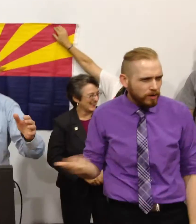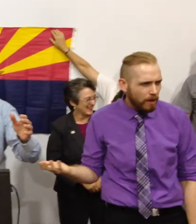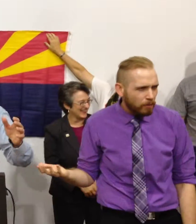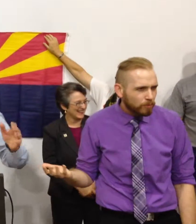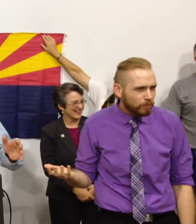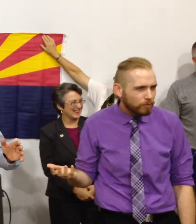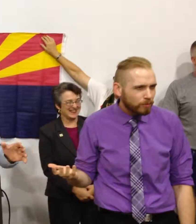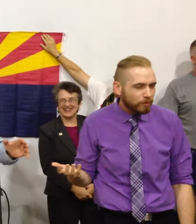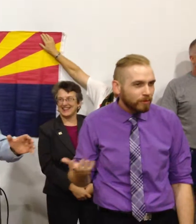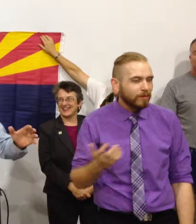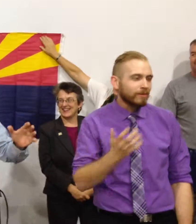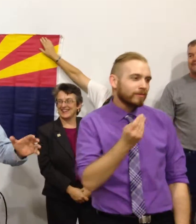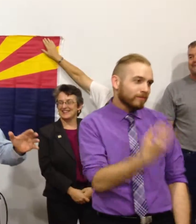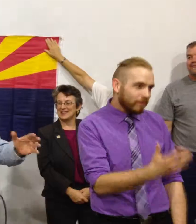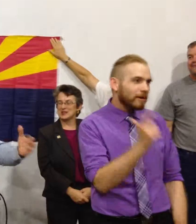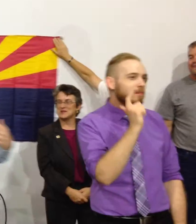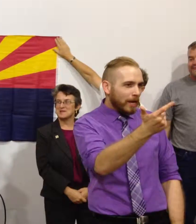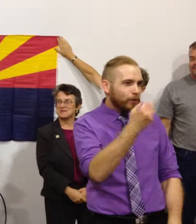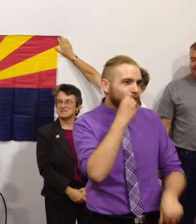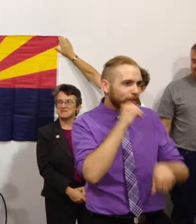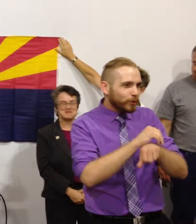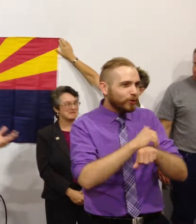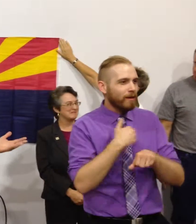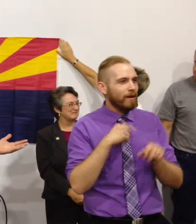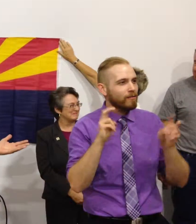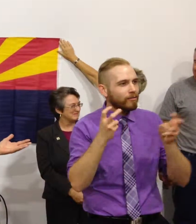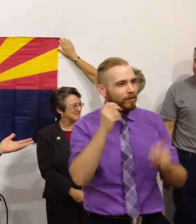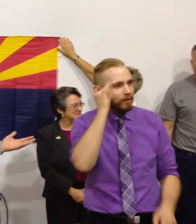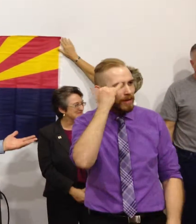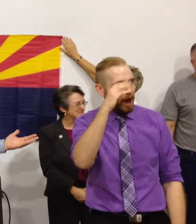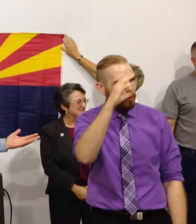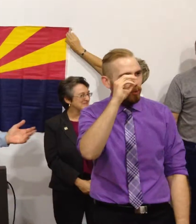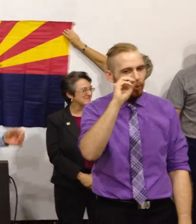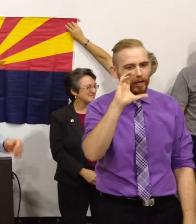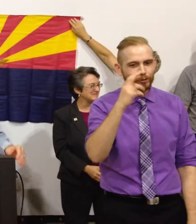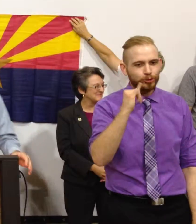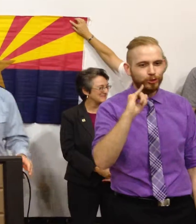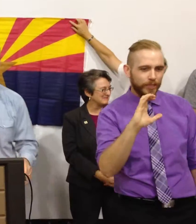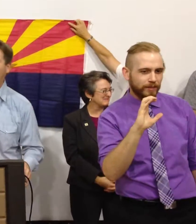I'm going to a dinner later on that's cowboy chic. This is the best I can do, Brendan, so.